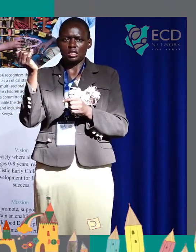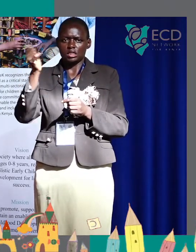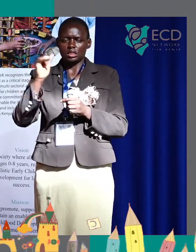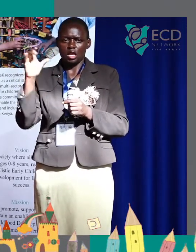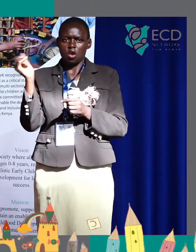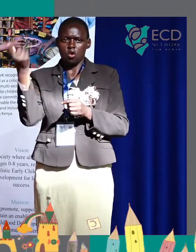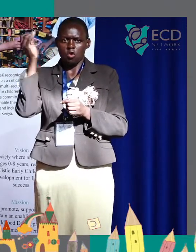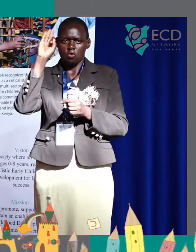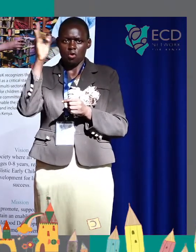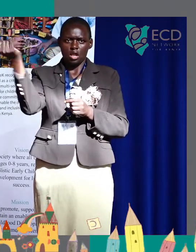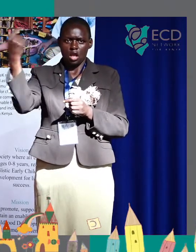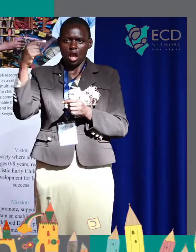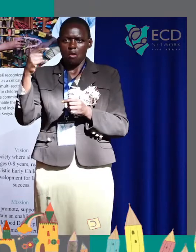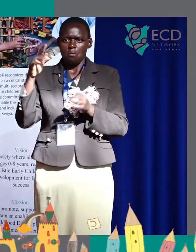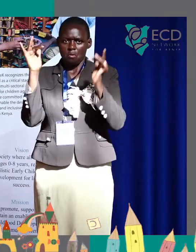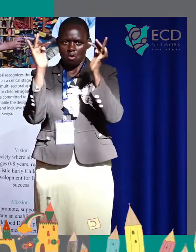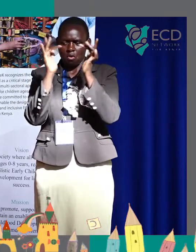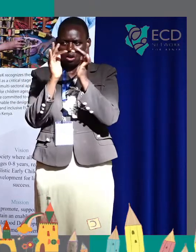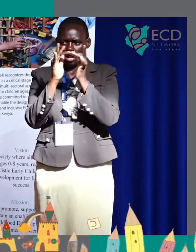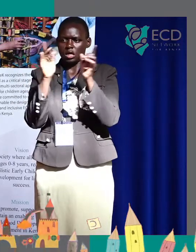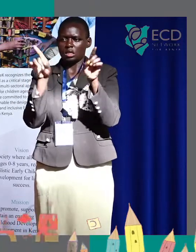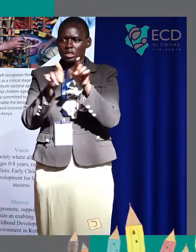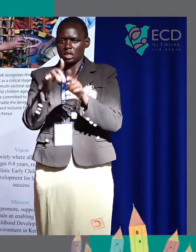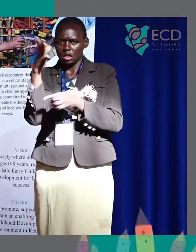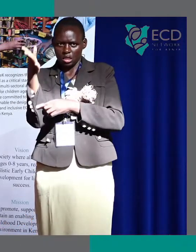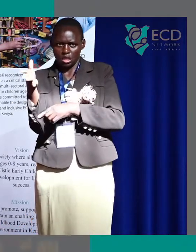then finally, we will have